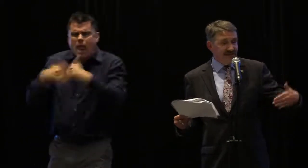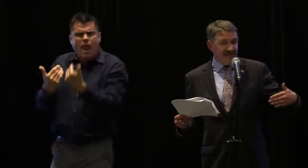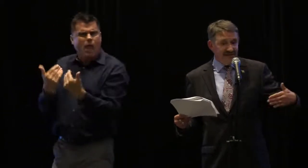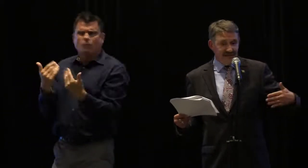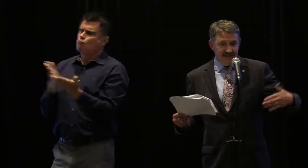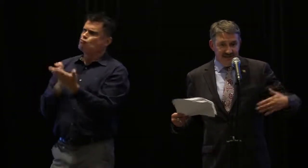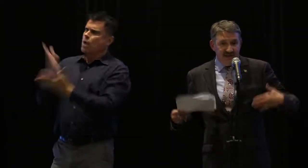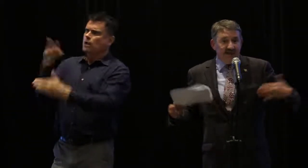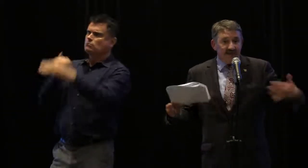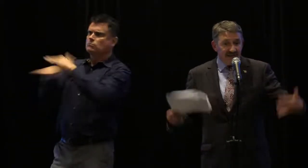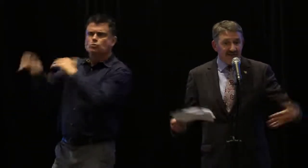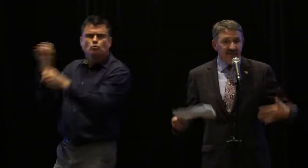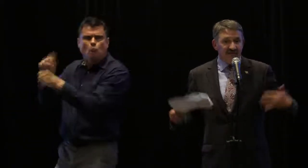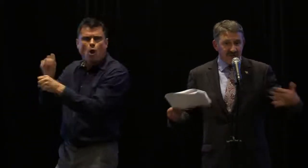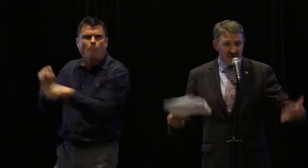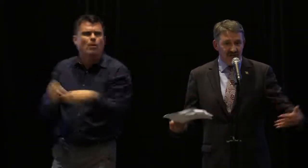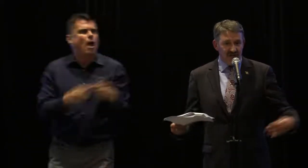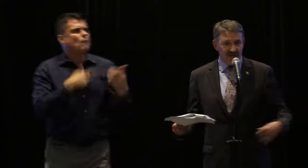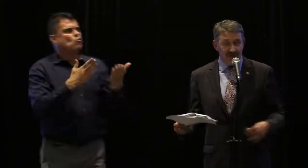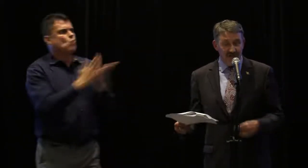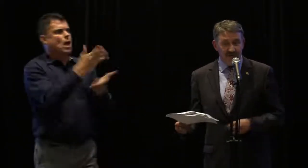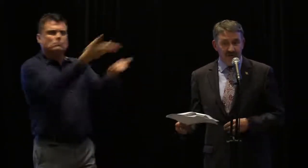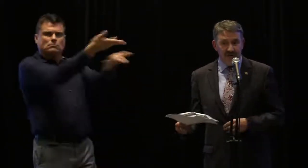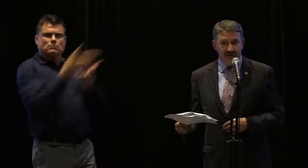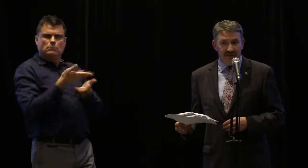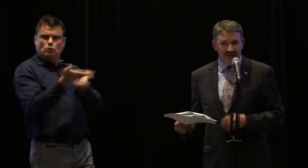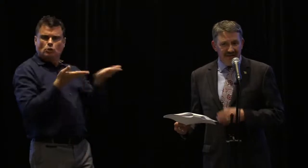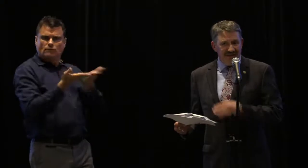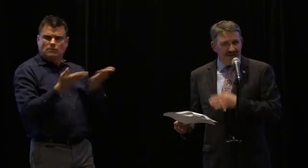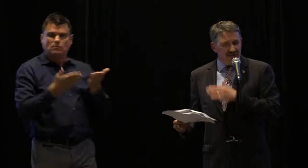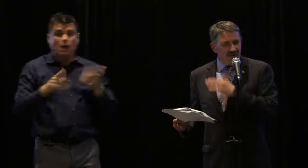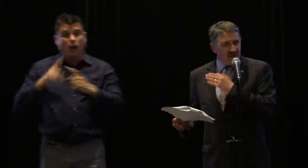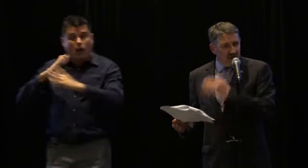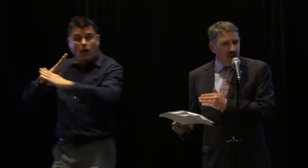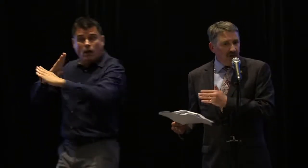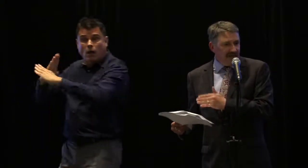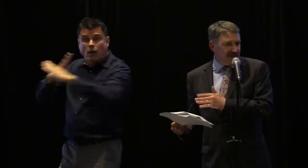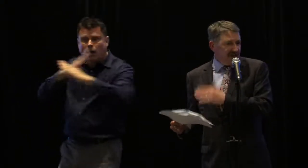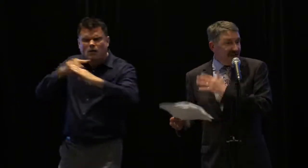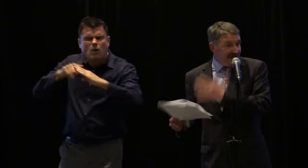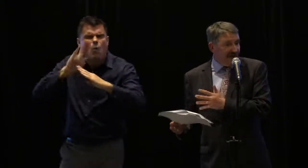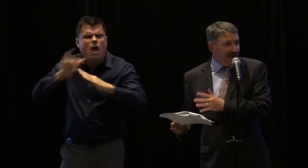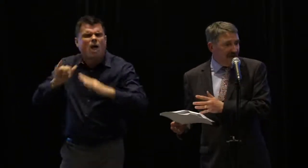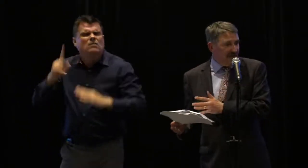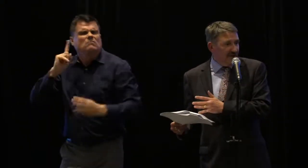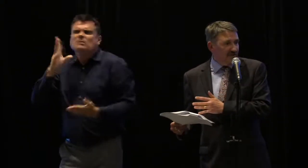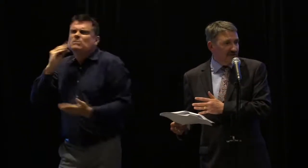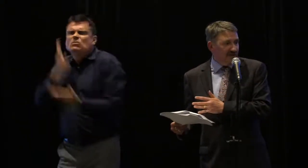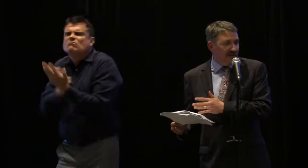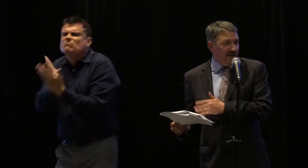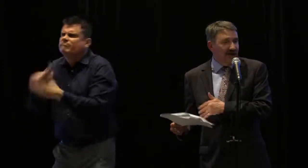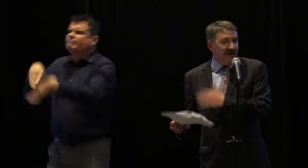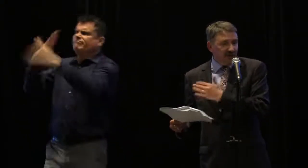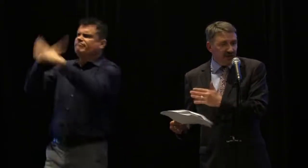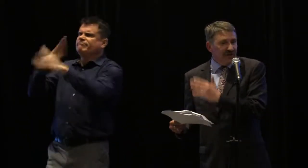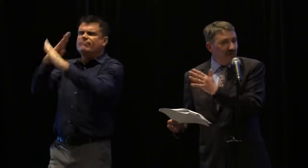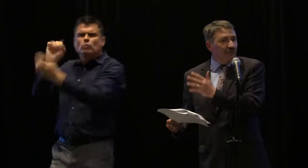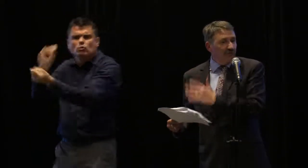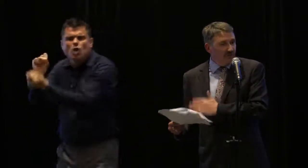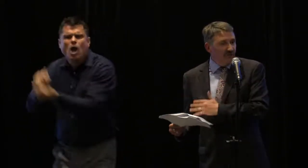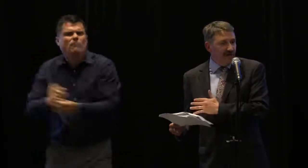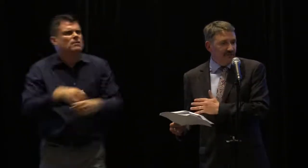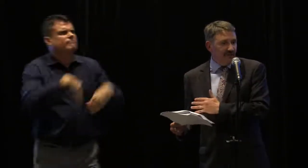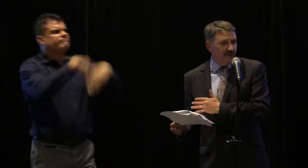barriers exist in the delivery of services to people. So the goal is to identify those and ensure